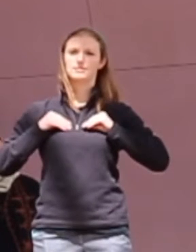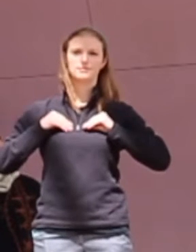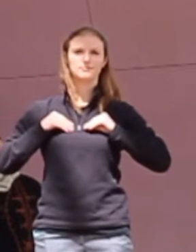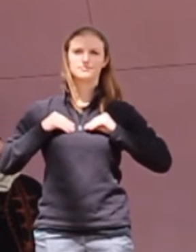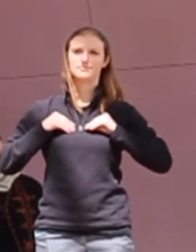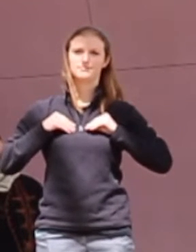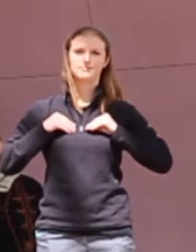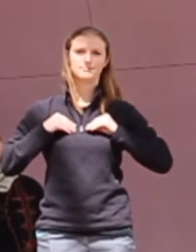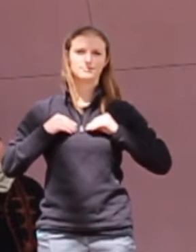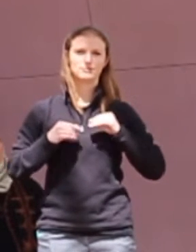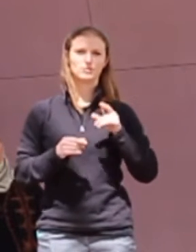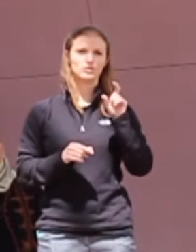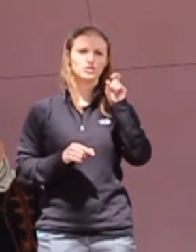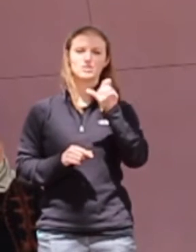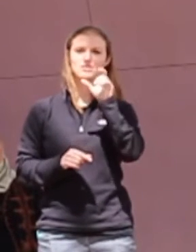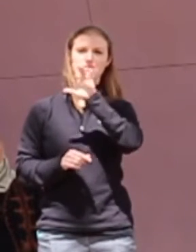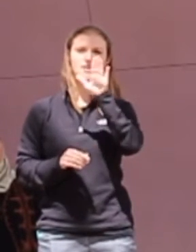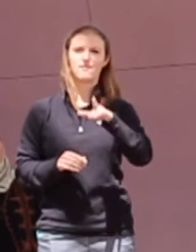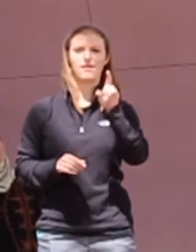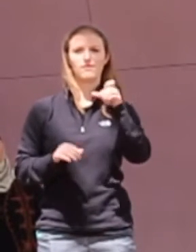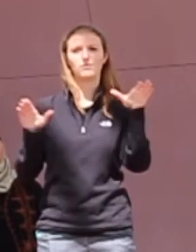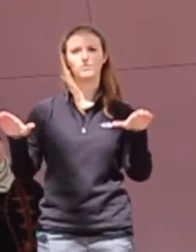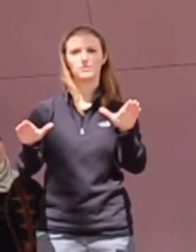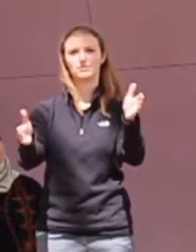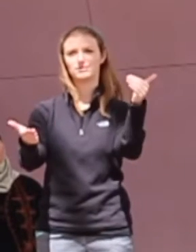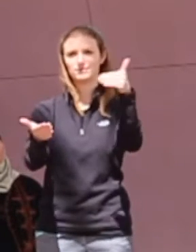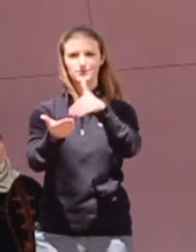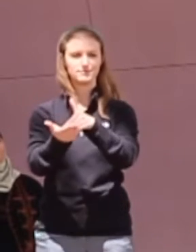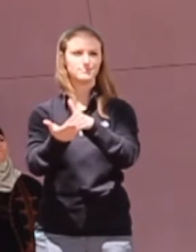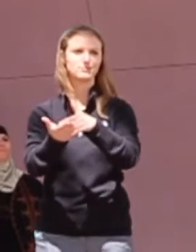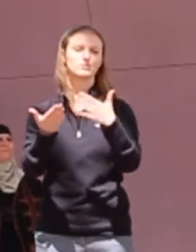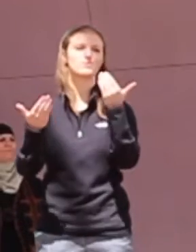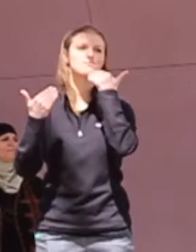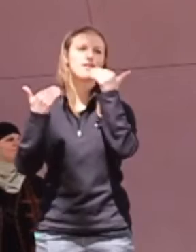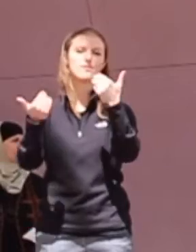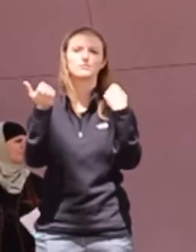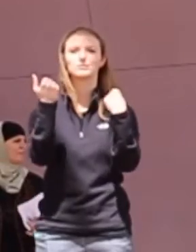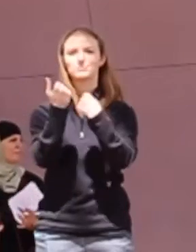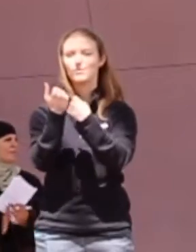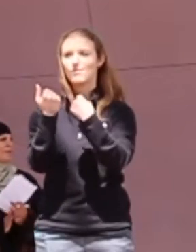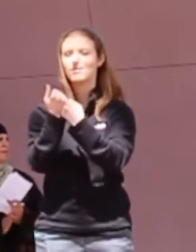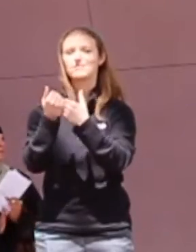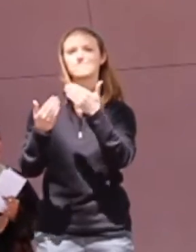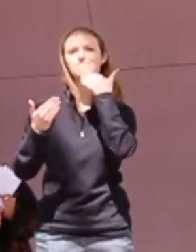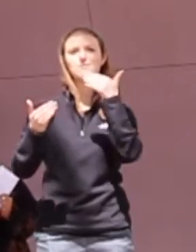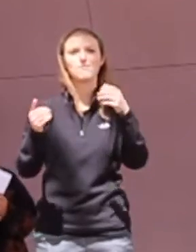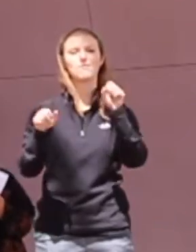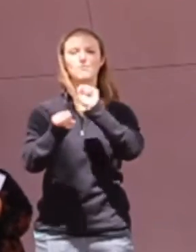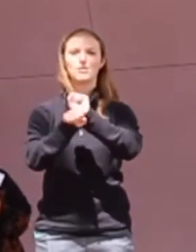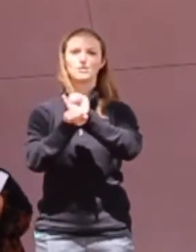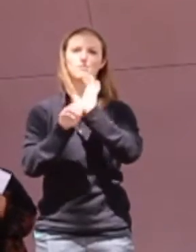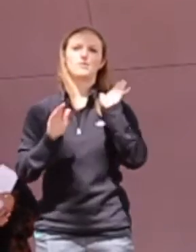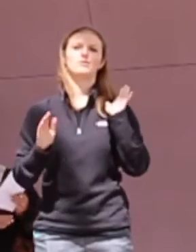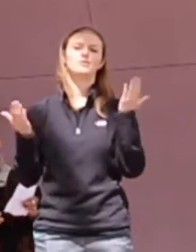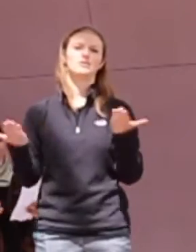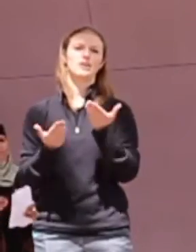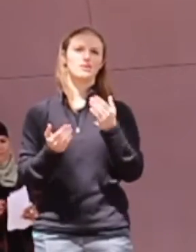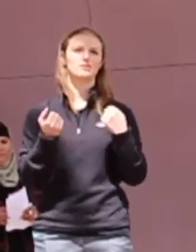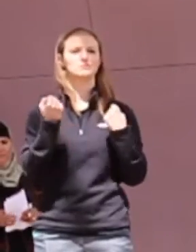community that we never have to do this again. So thank you for your support, thank you for your work, and we're here to fight for you.